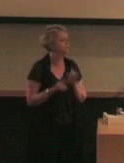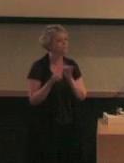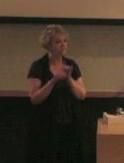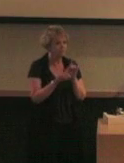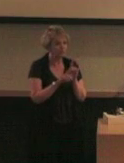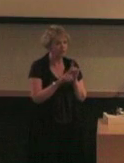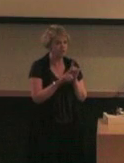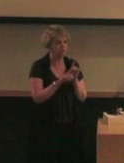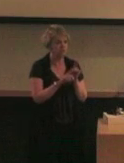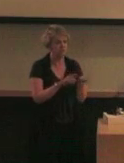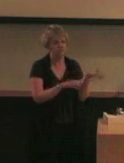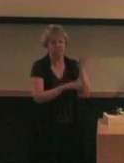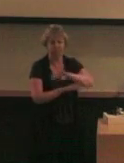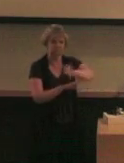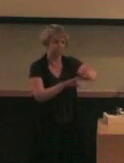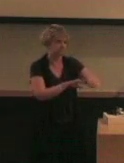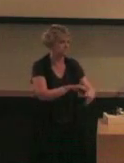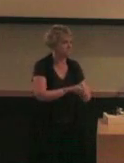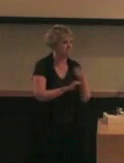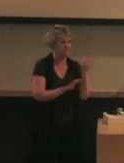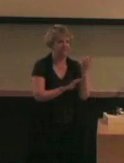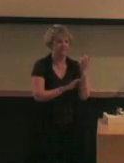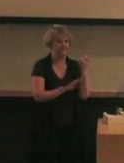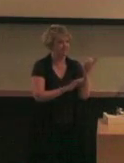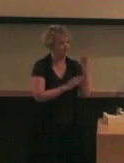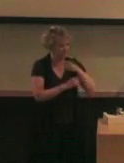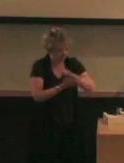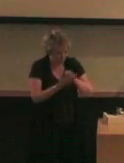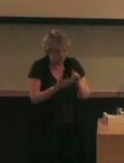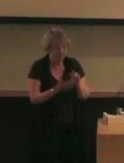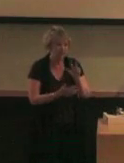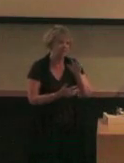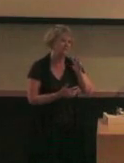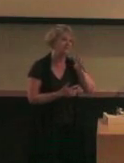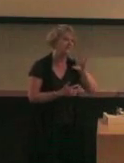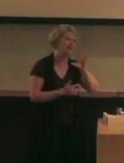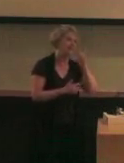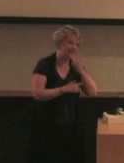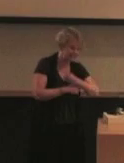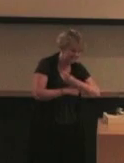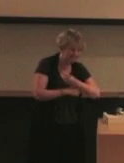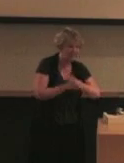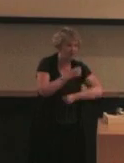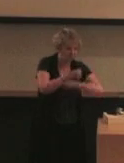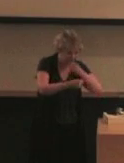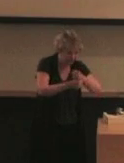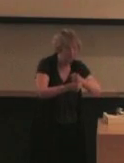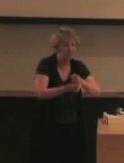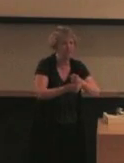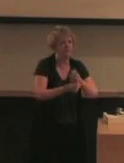Also, 24 hours a day, 7 days a week, 365 days a year, we have at least